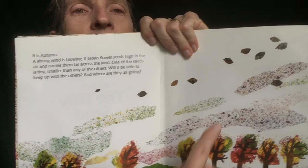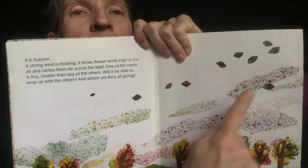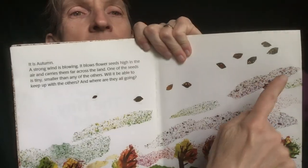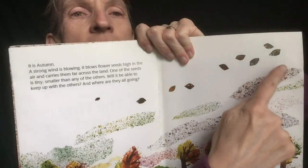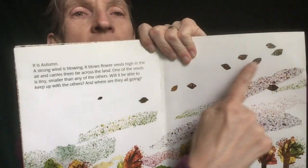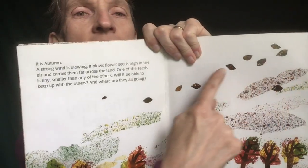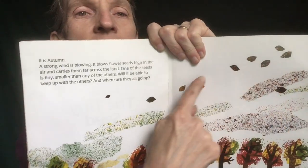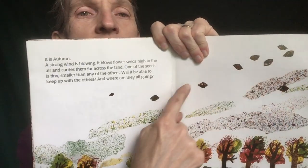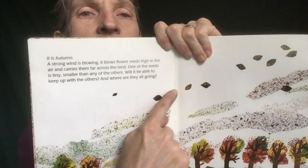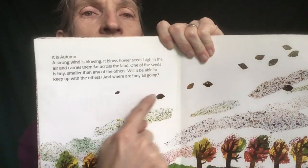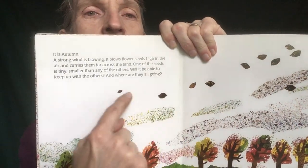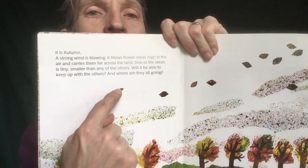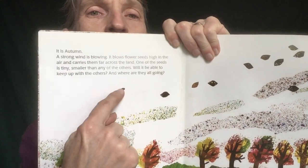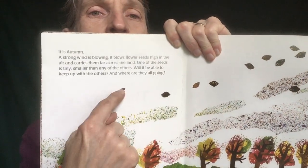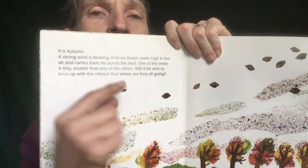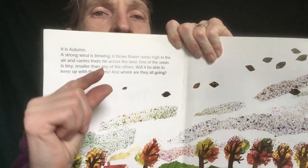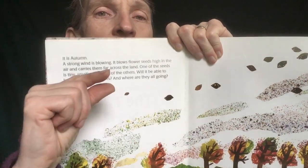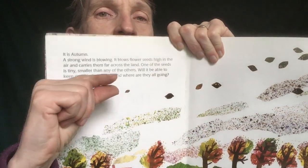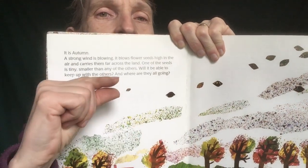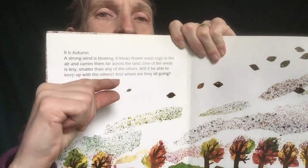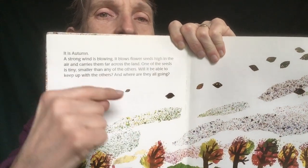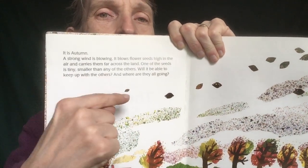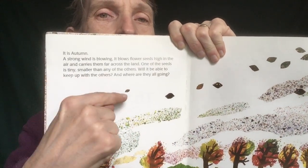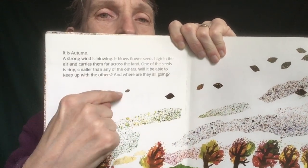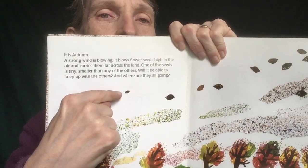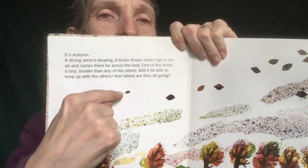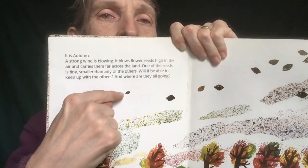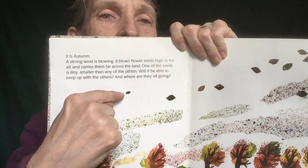There's the seeds, and there is the tiny one.